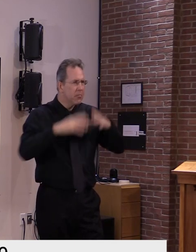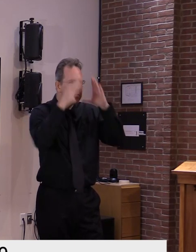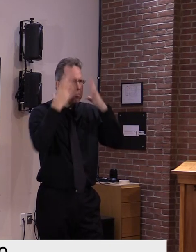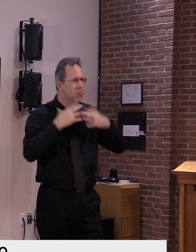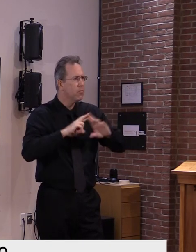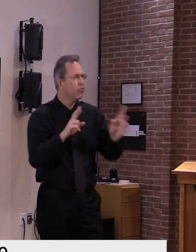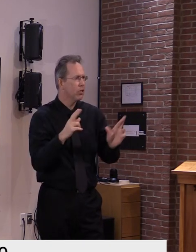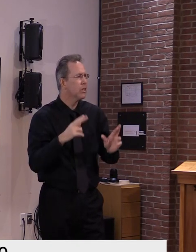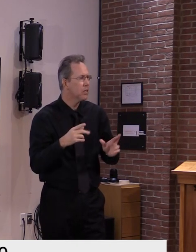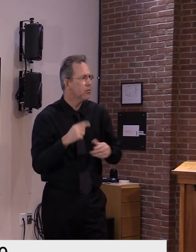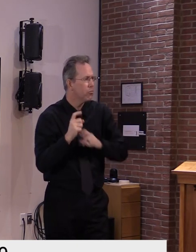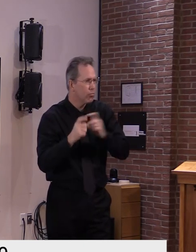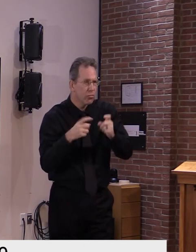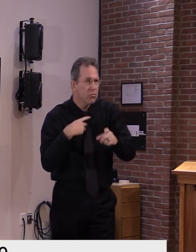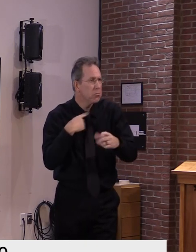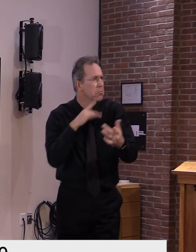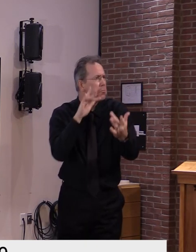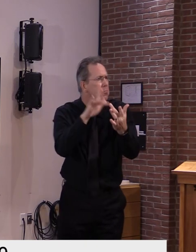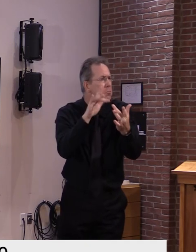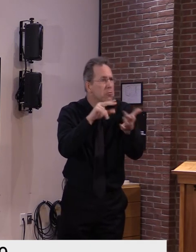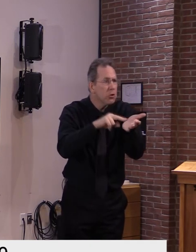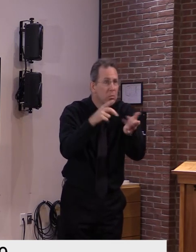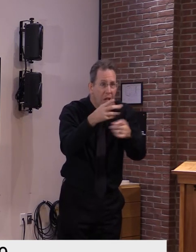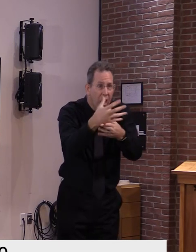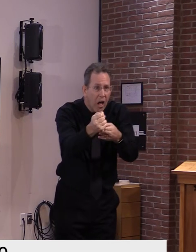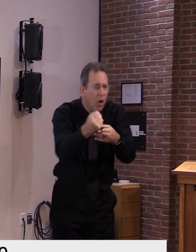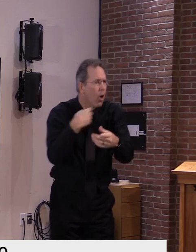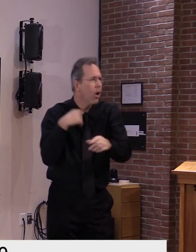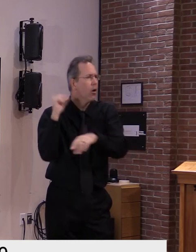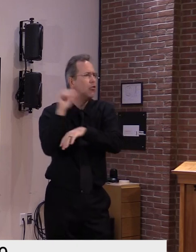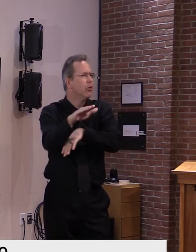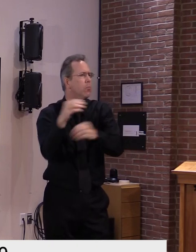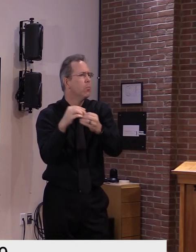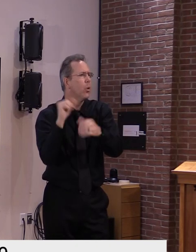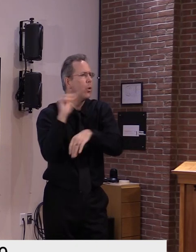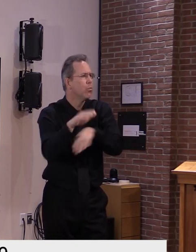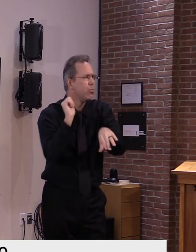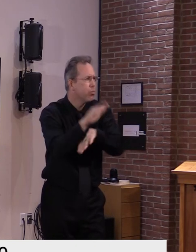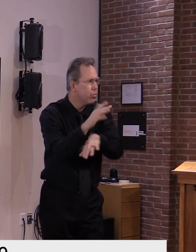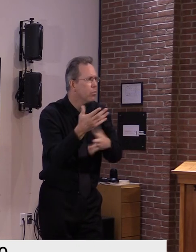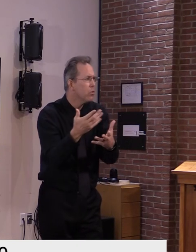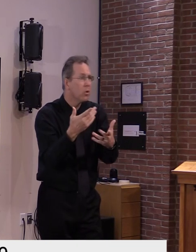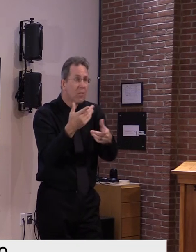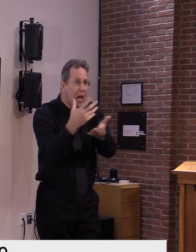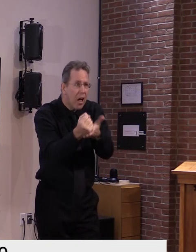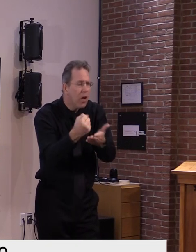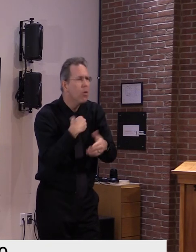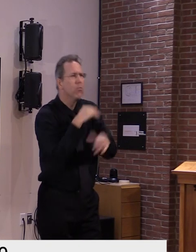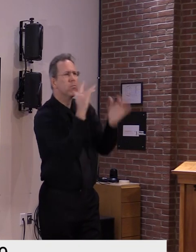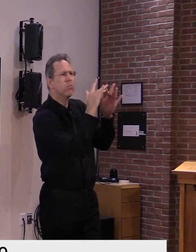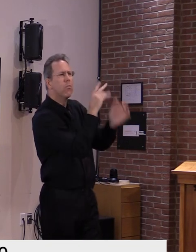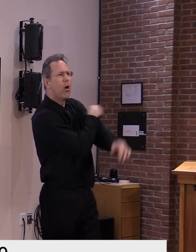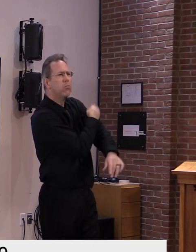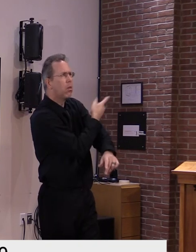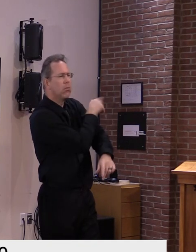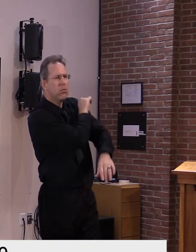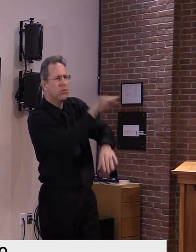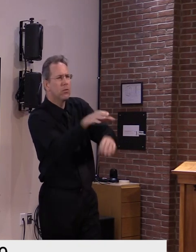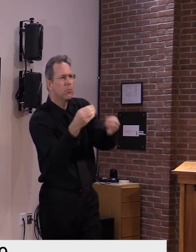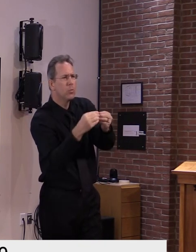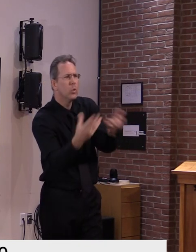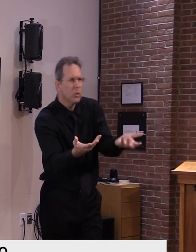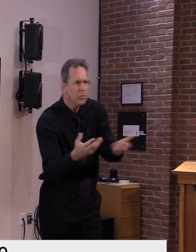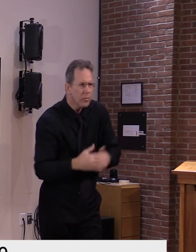it. And any time that they've asked for it, we have delivered those PPE. By the way, the